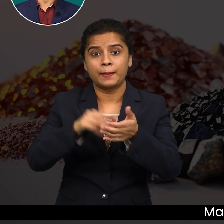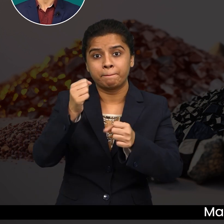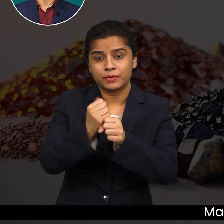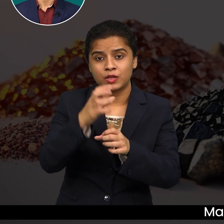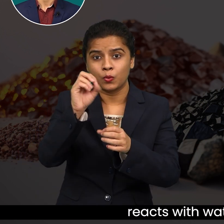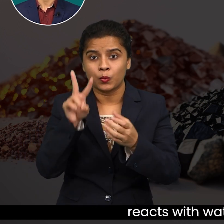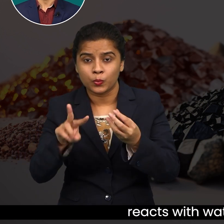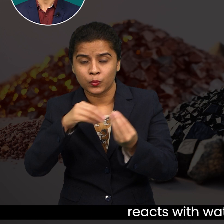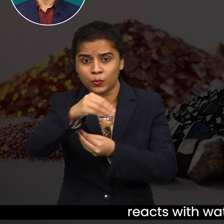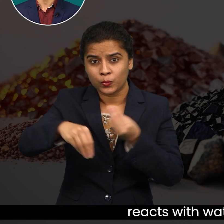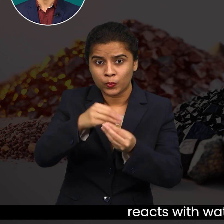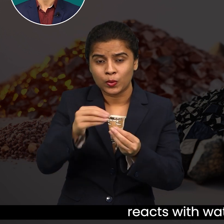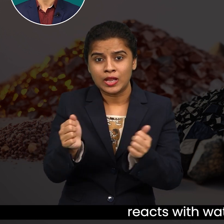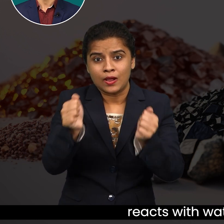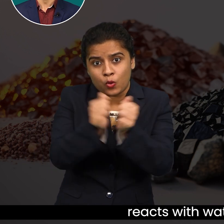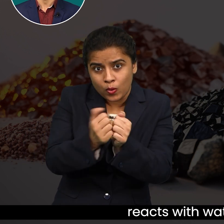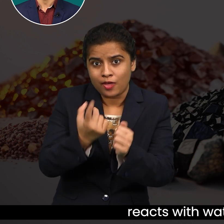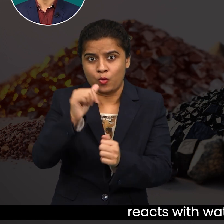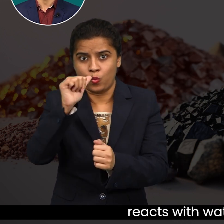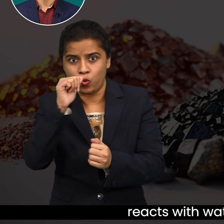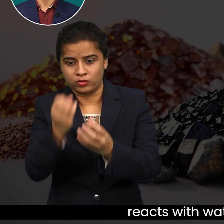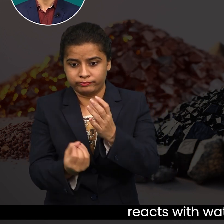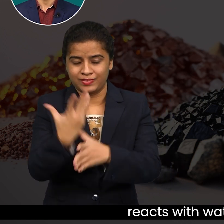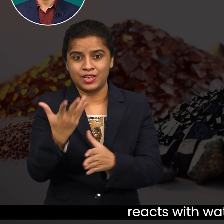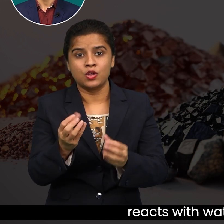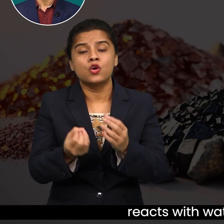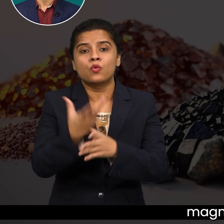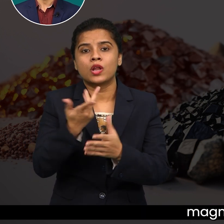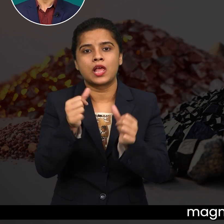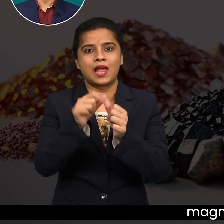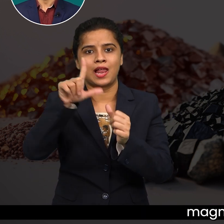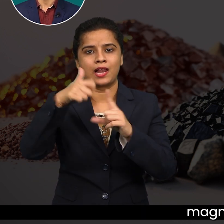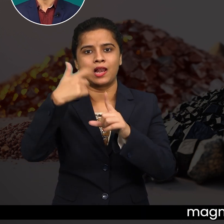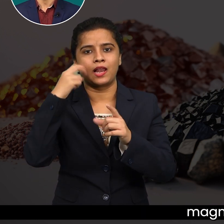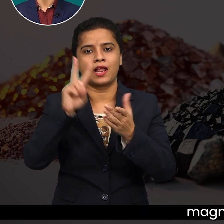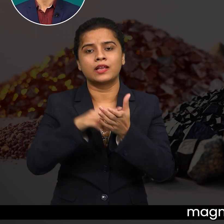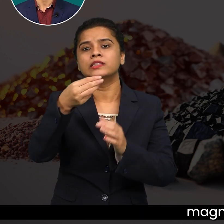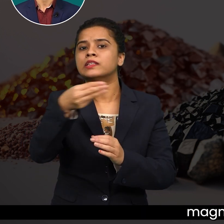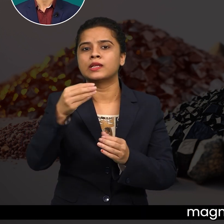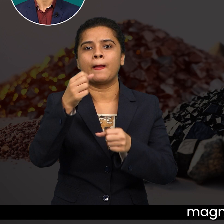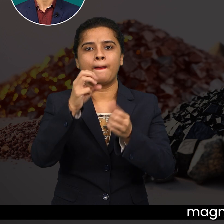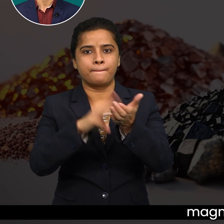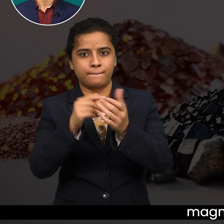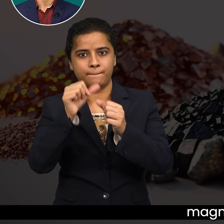Magnesium oxide reacts with water to form an alkali called magnesium hydroxide.